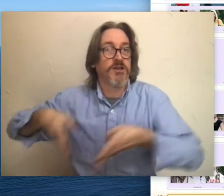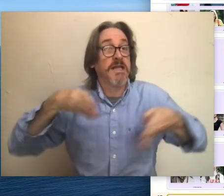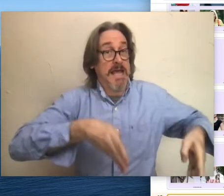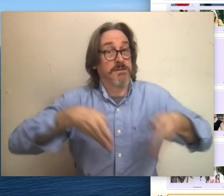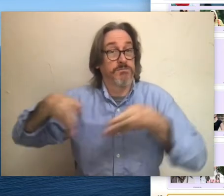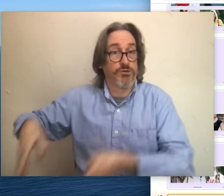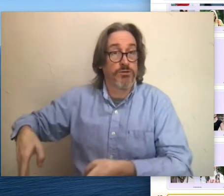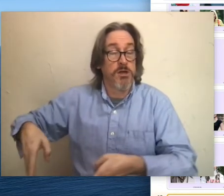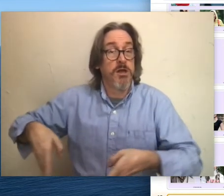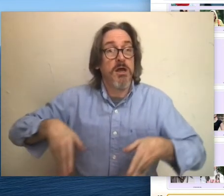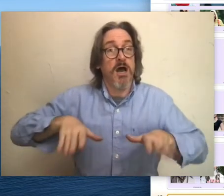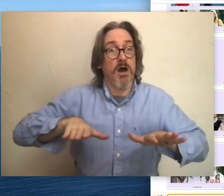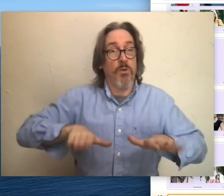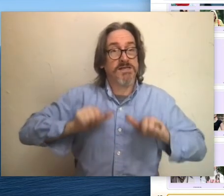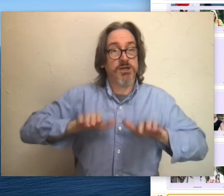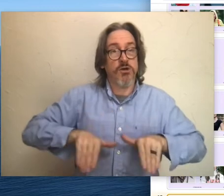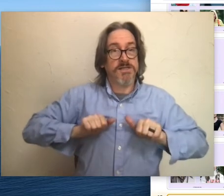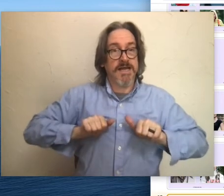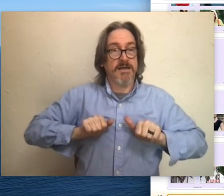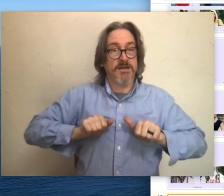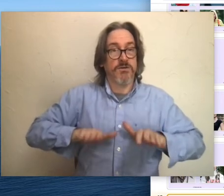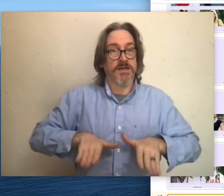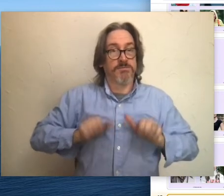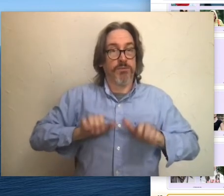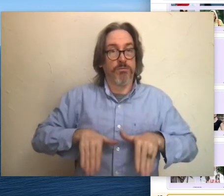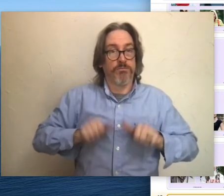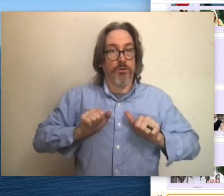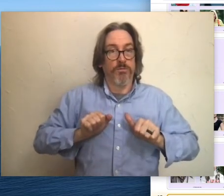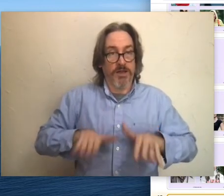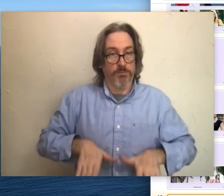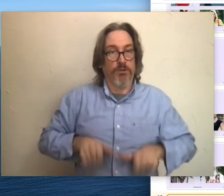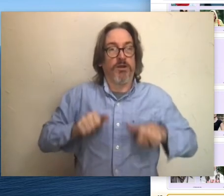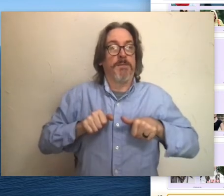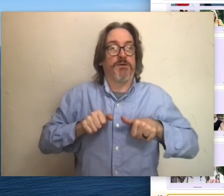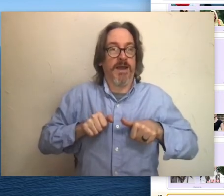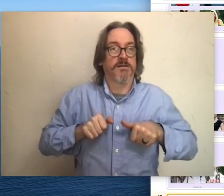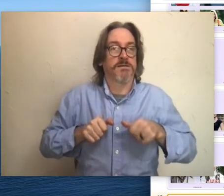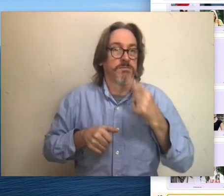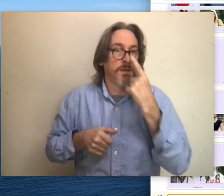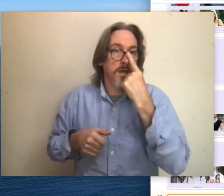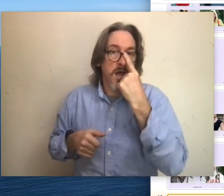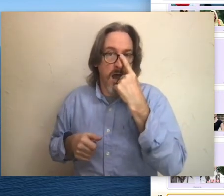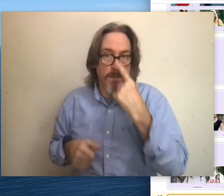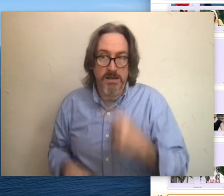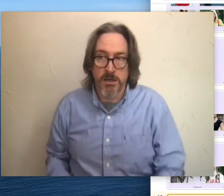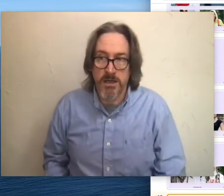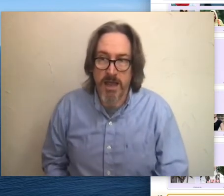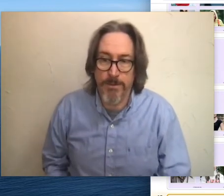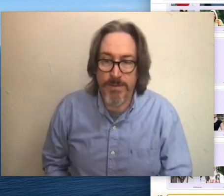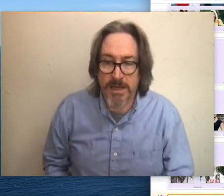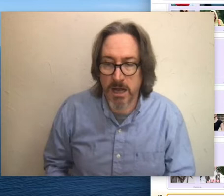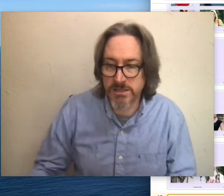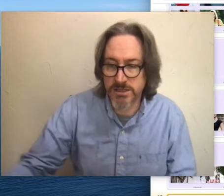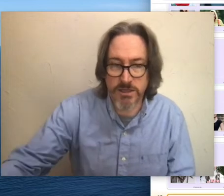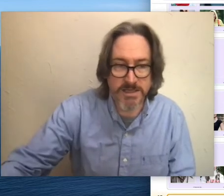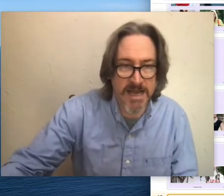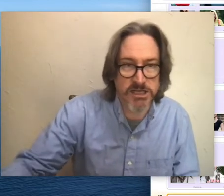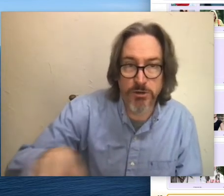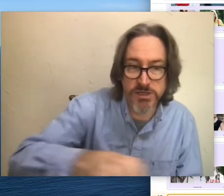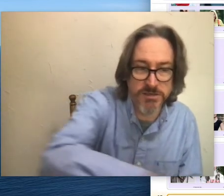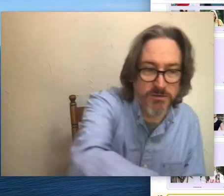drawing the legs. West Coast tended to do this, boom, boom, like you're pulling up your pants. And because